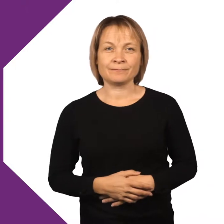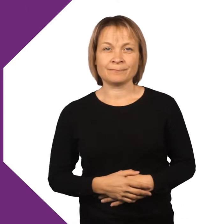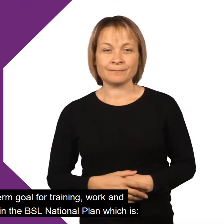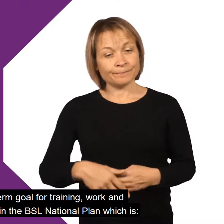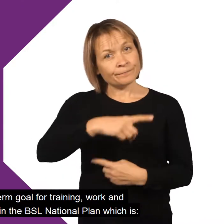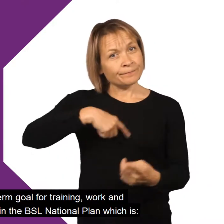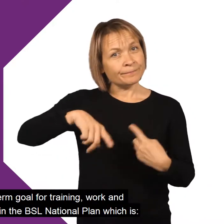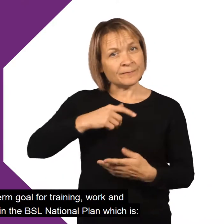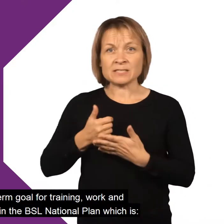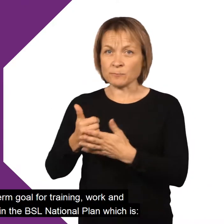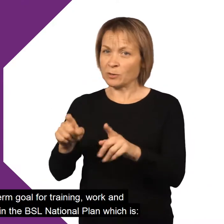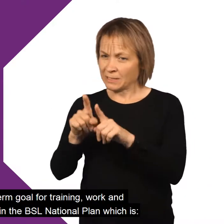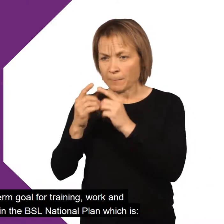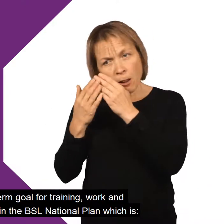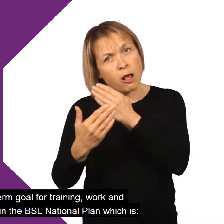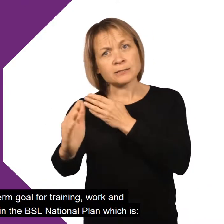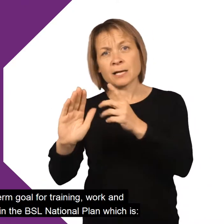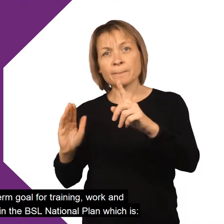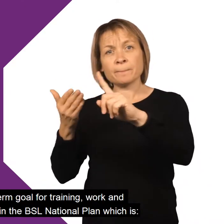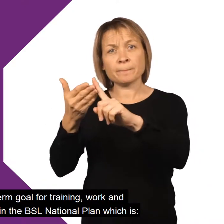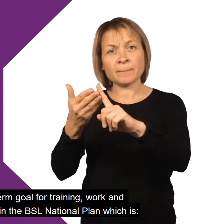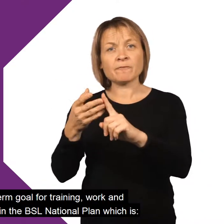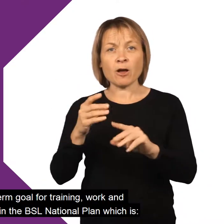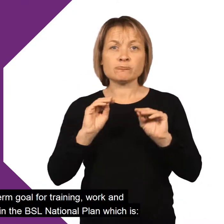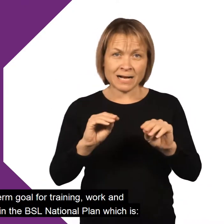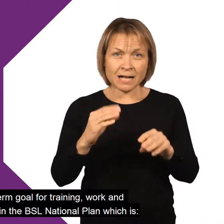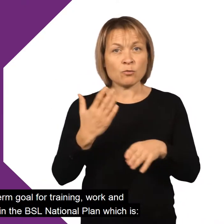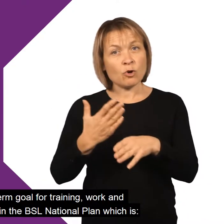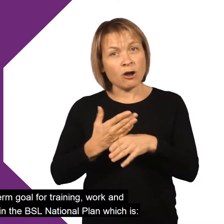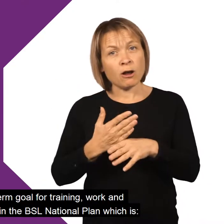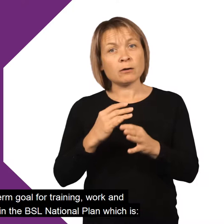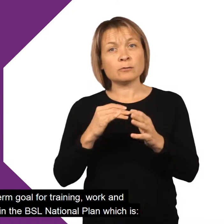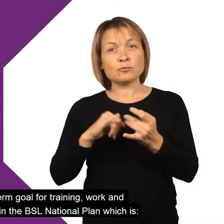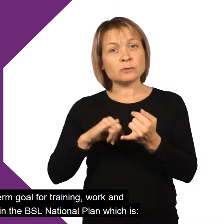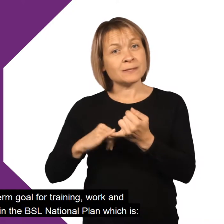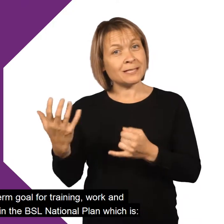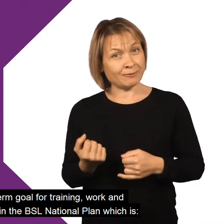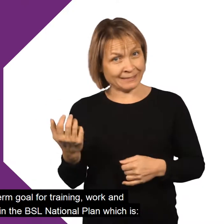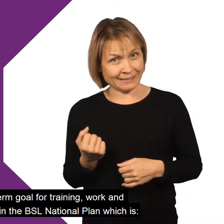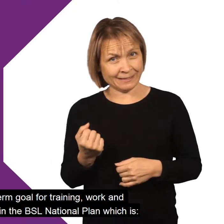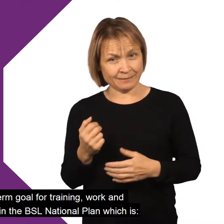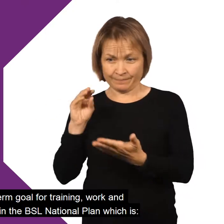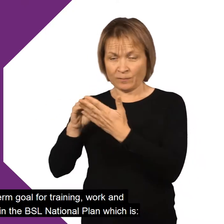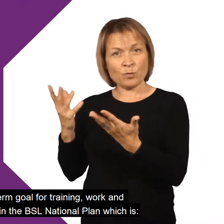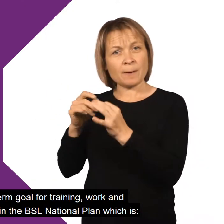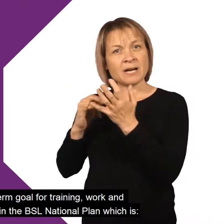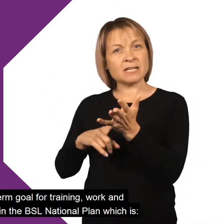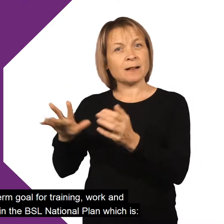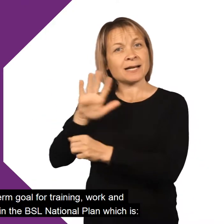We support the long-term goal for training, work and social security set out in the